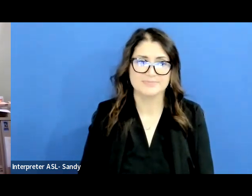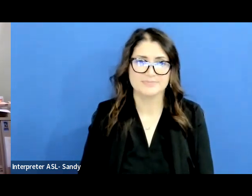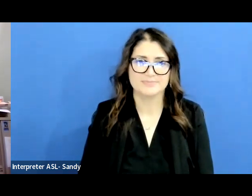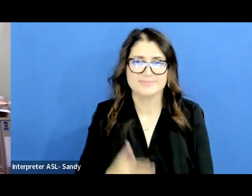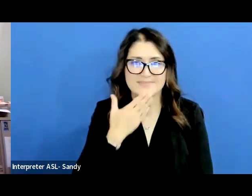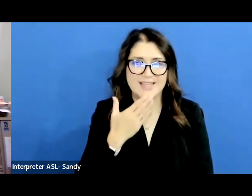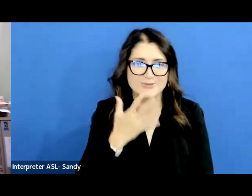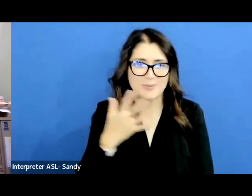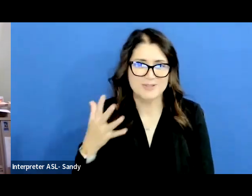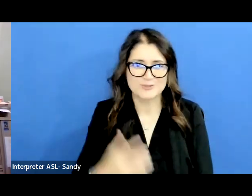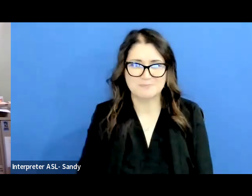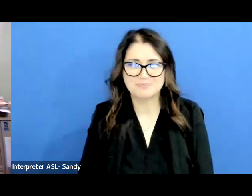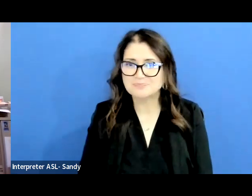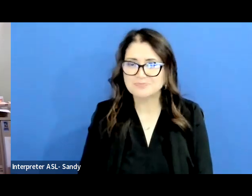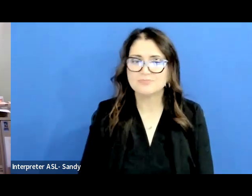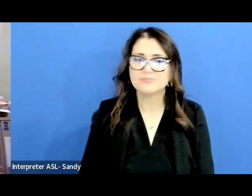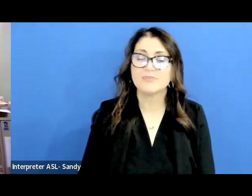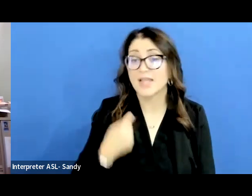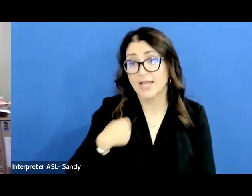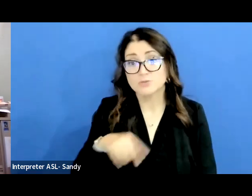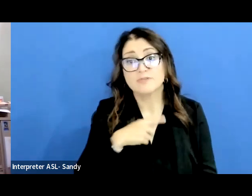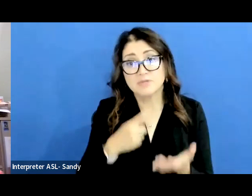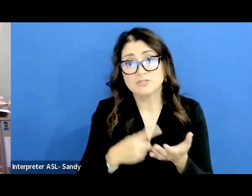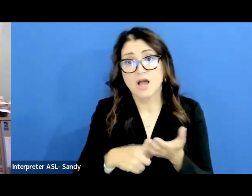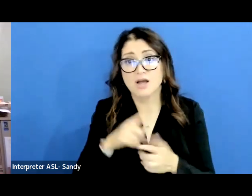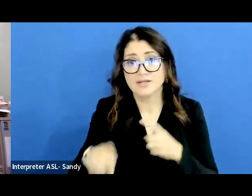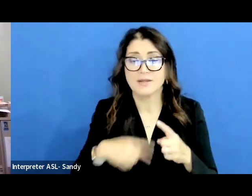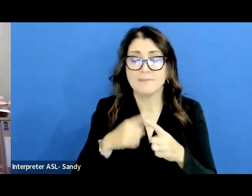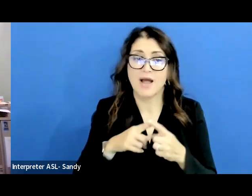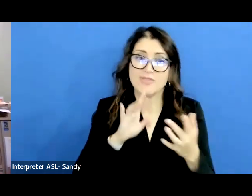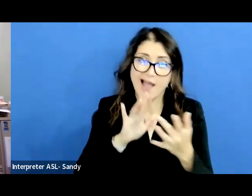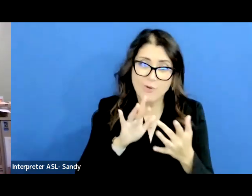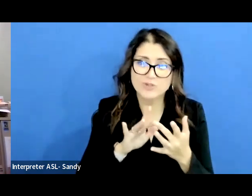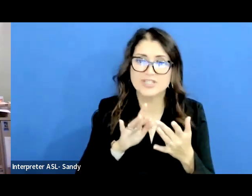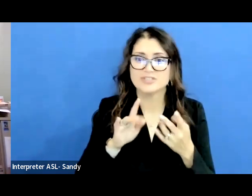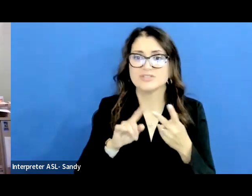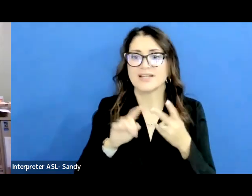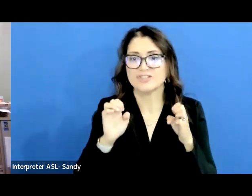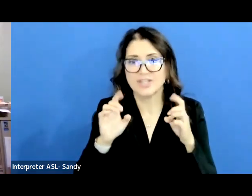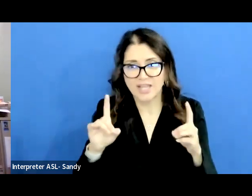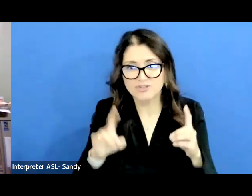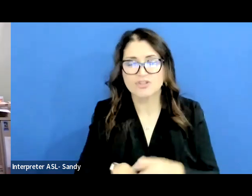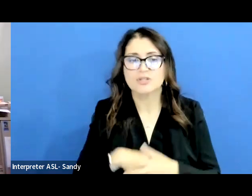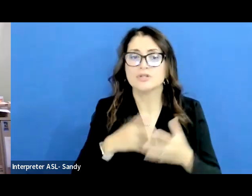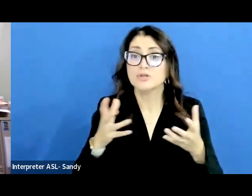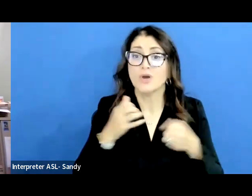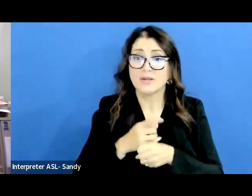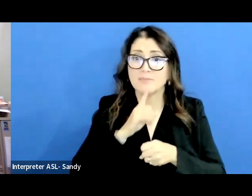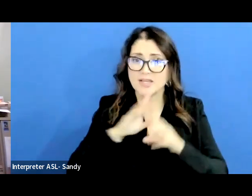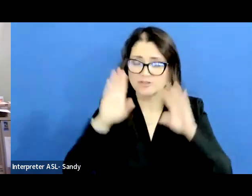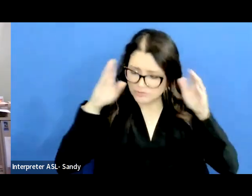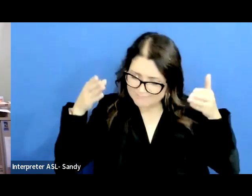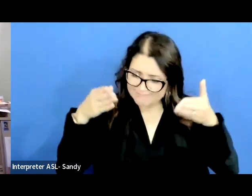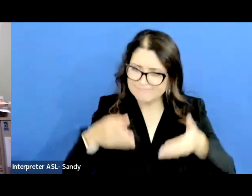Thank you so much. So as we've been talking about the outreach and education, you want to make sure that you're centering your outreach around